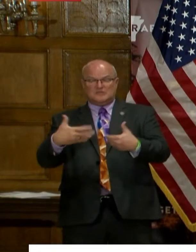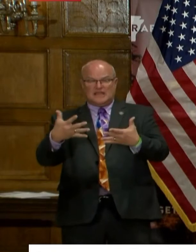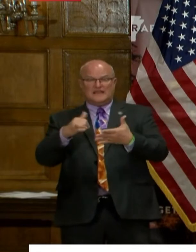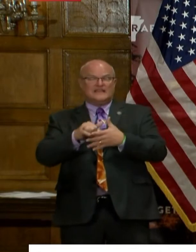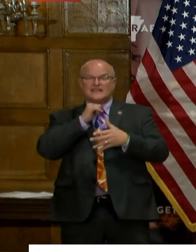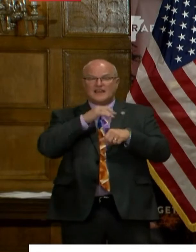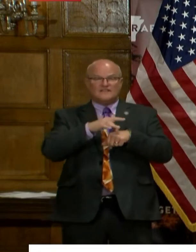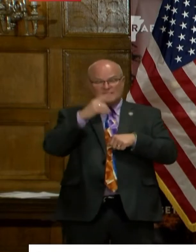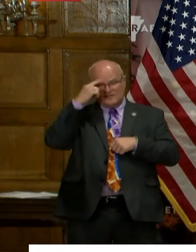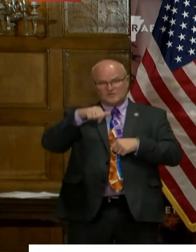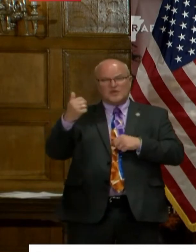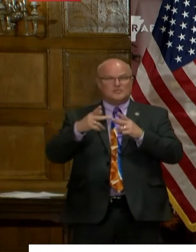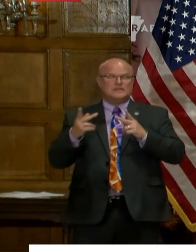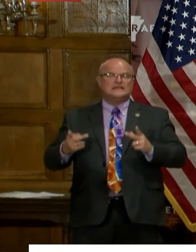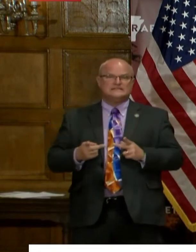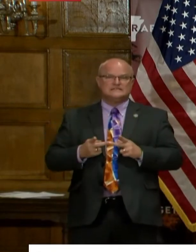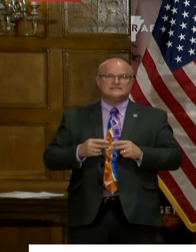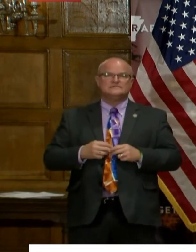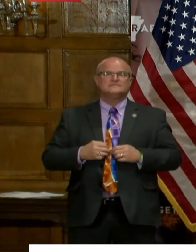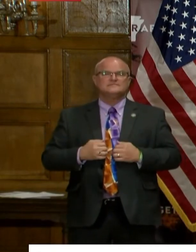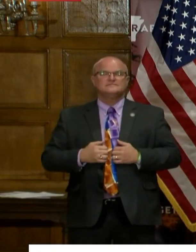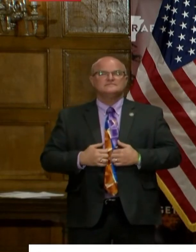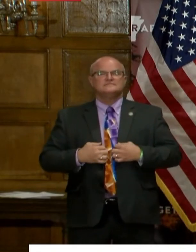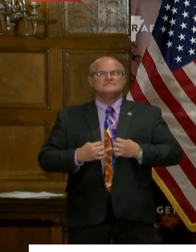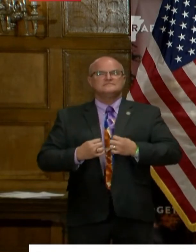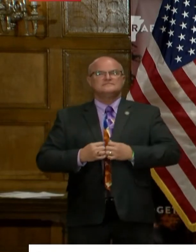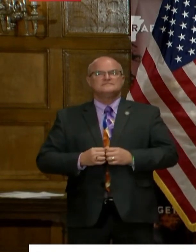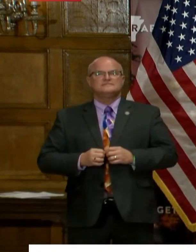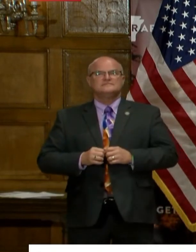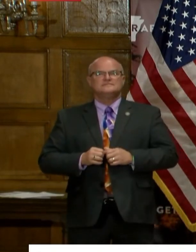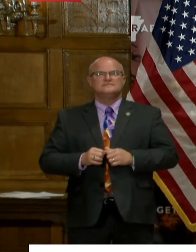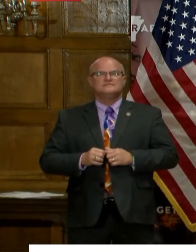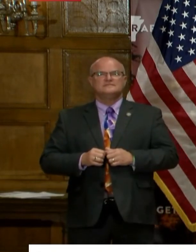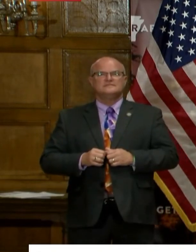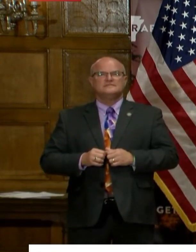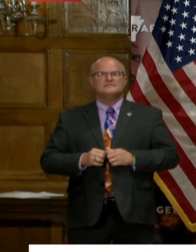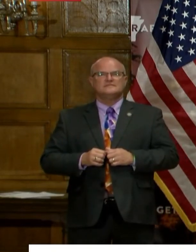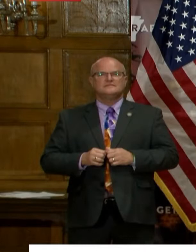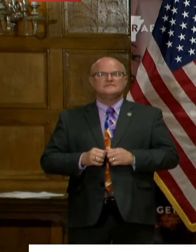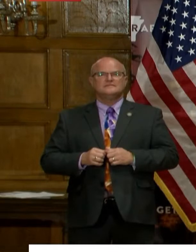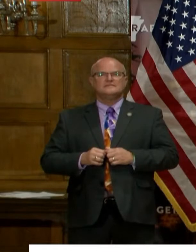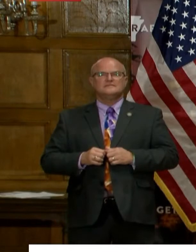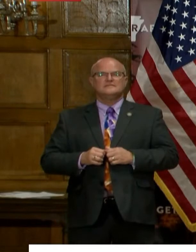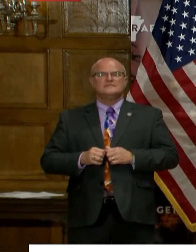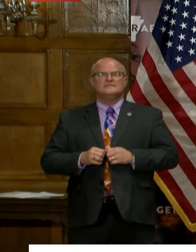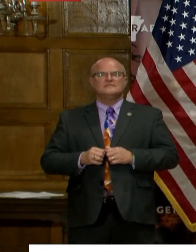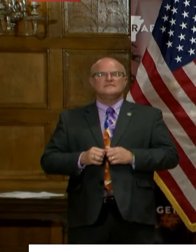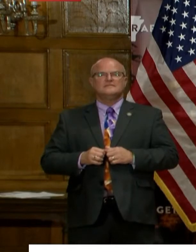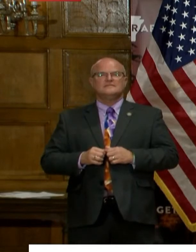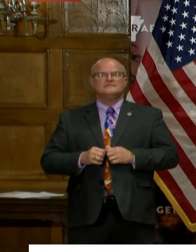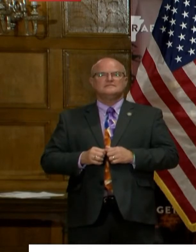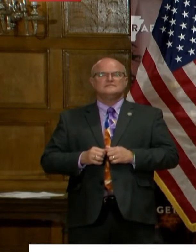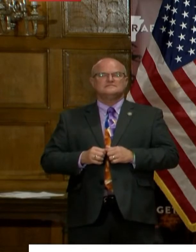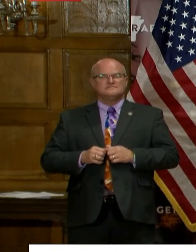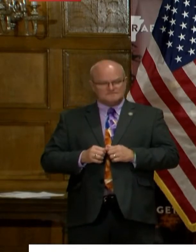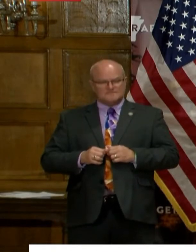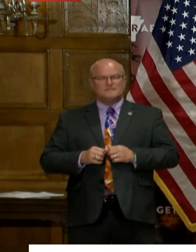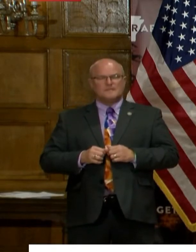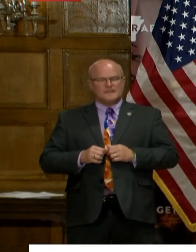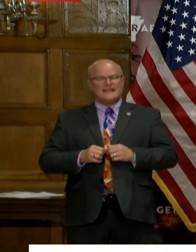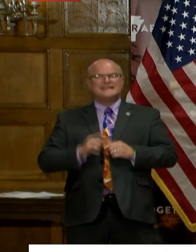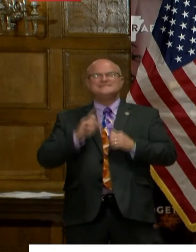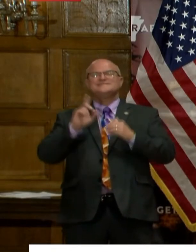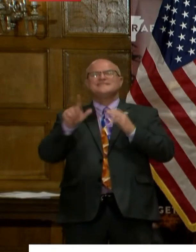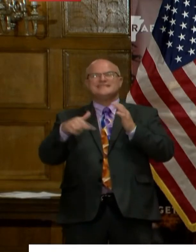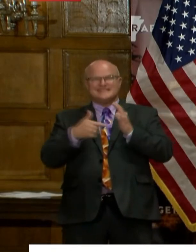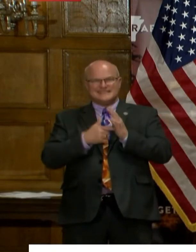aren't available to you from other places. In other words, different thoughts than getting in state. No, and this